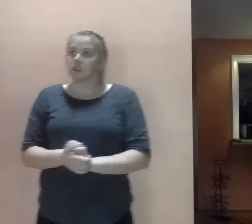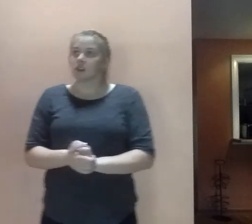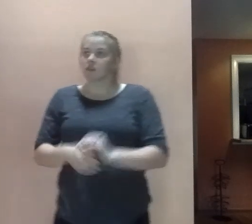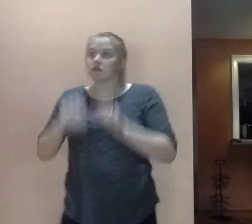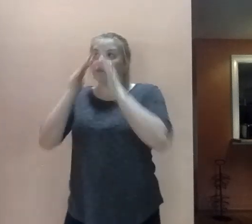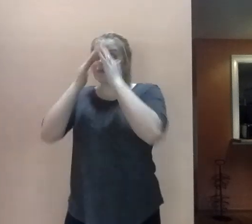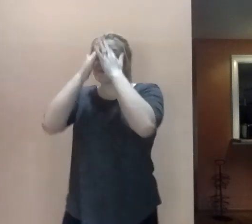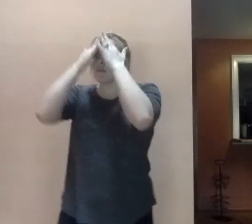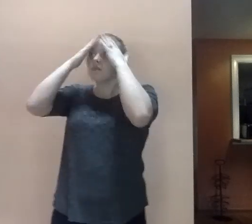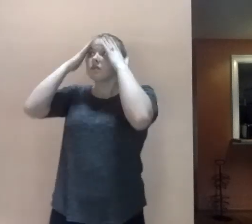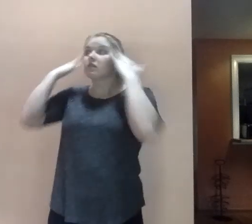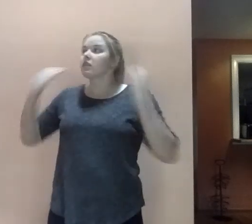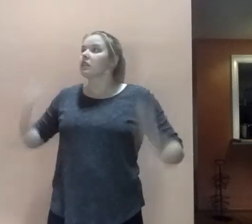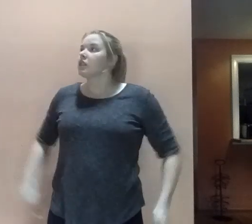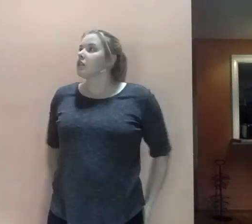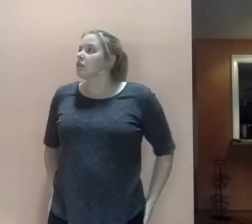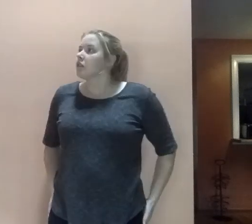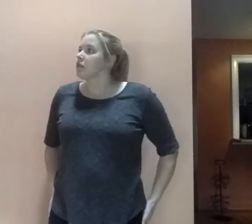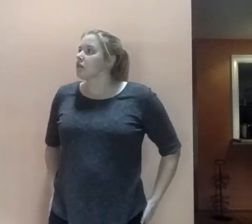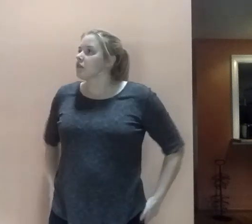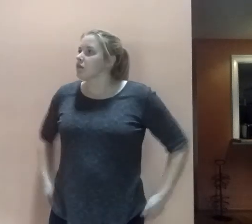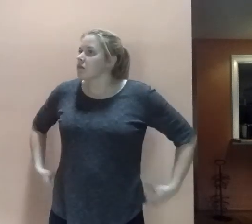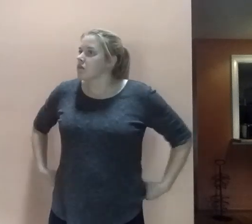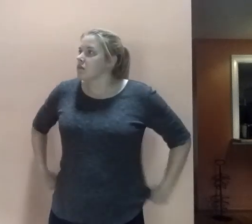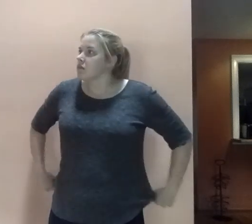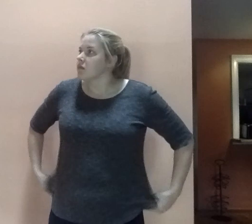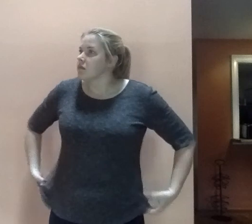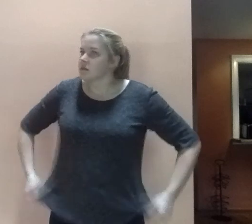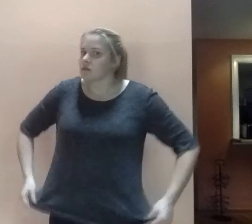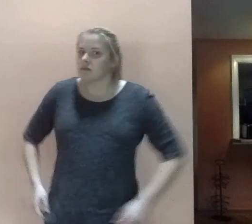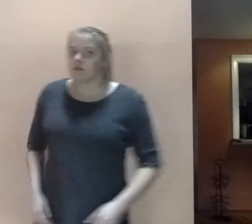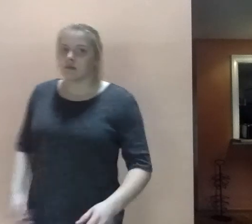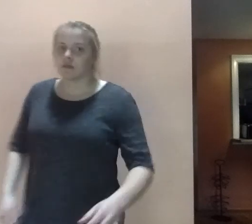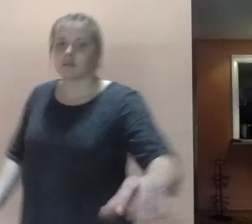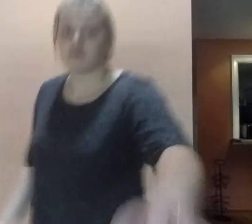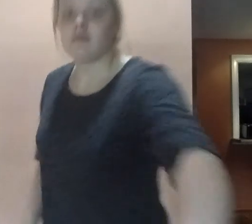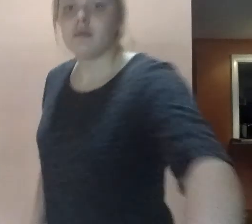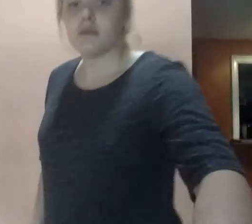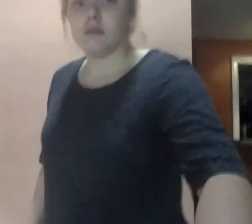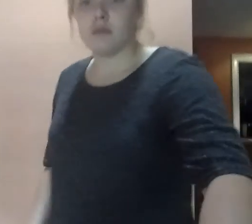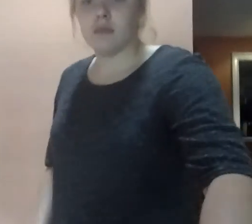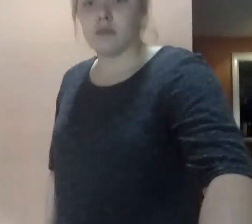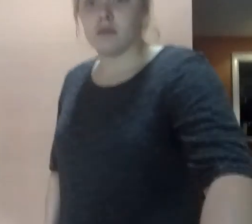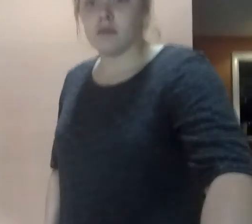They cause endometriosis, they cause cancers, they cause endocrine disruption problems. Most of your exposure,